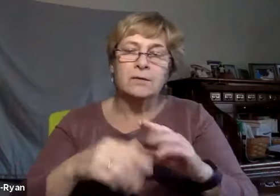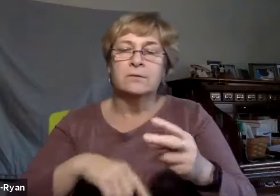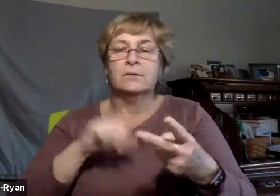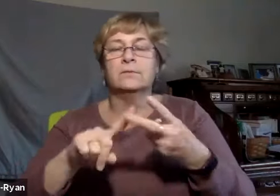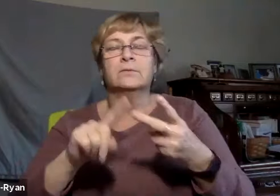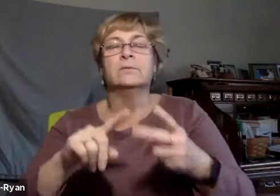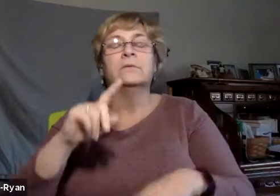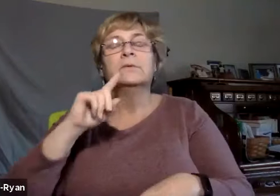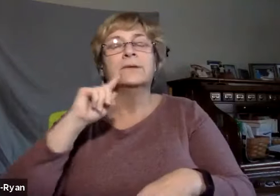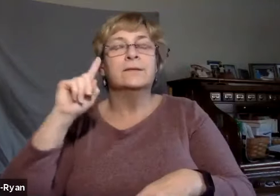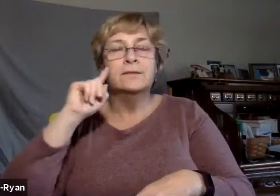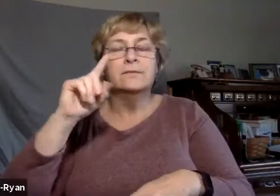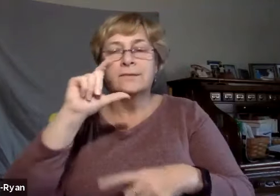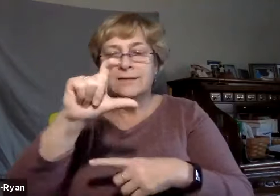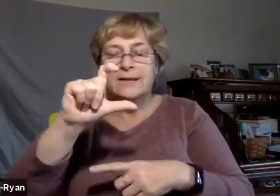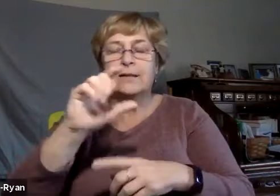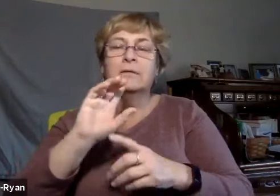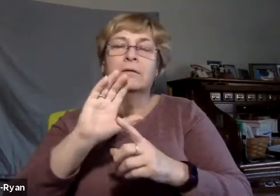So they're in the deaf community,